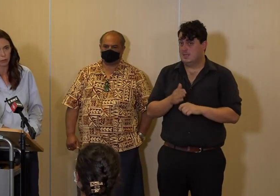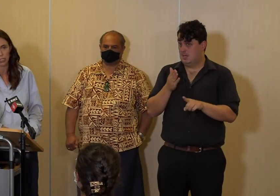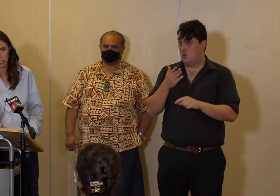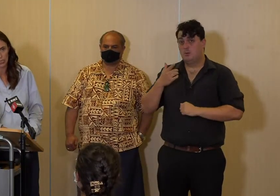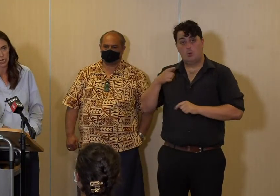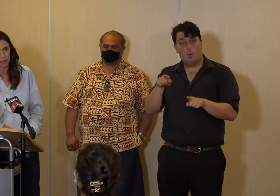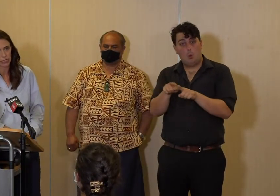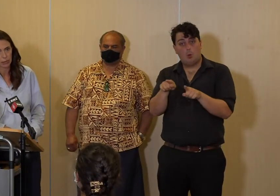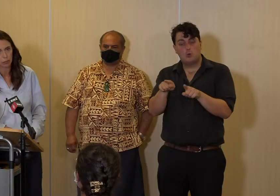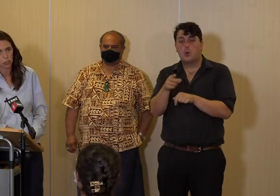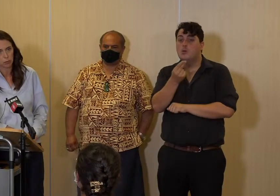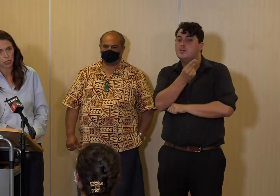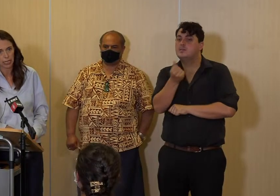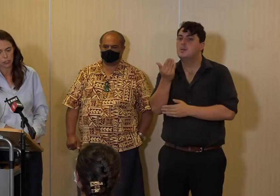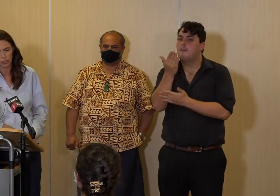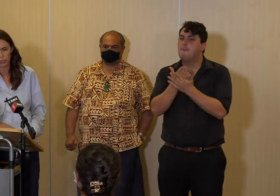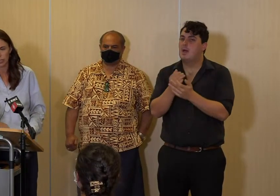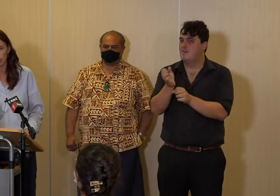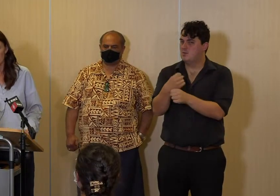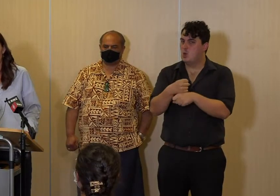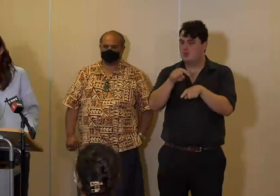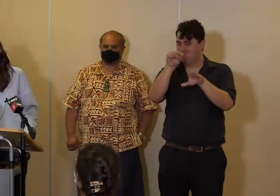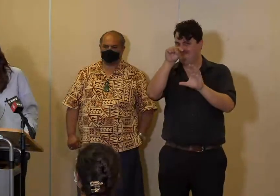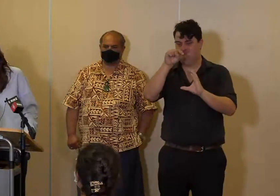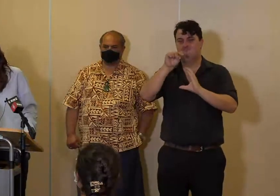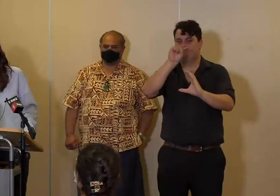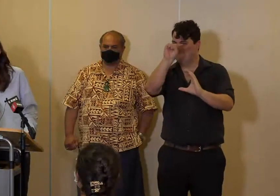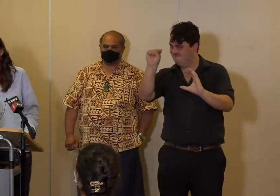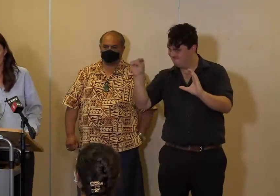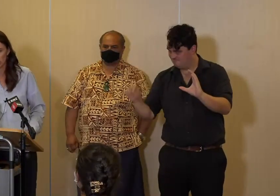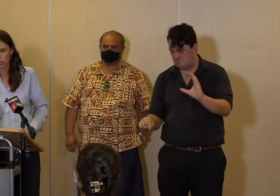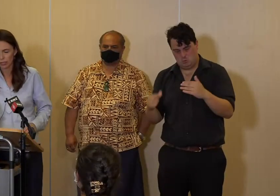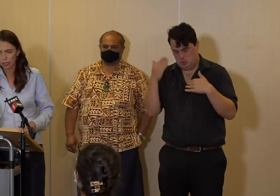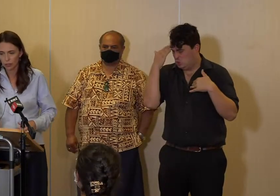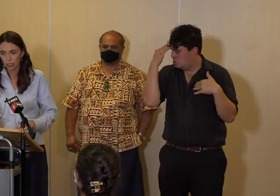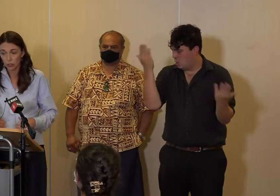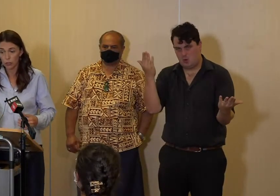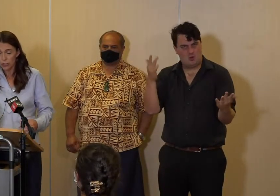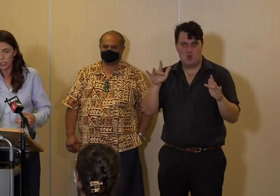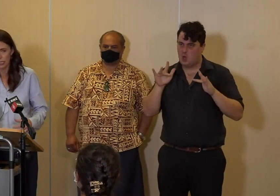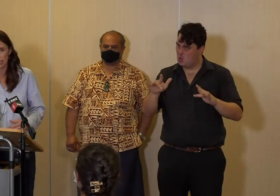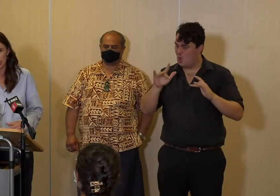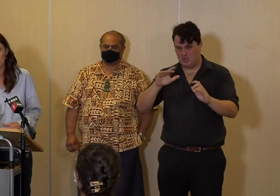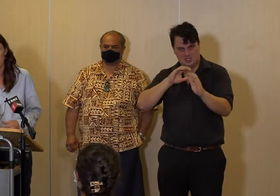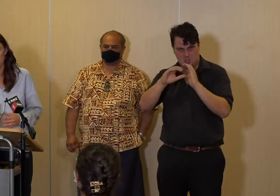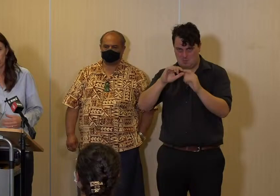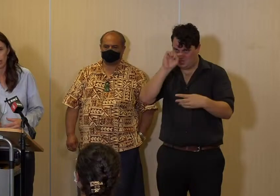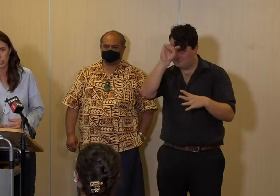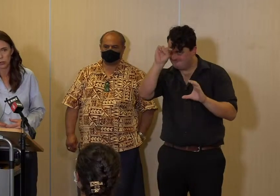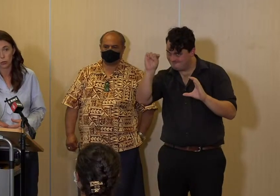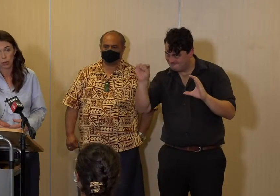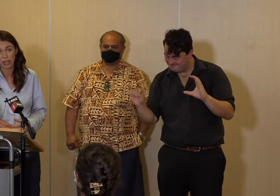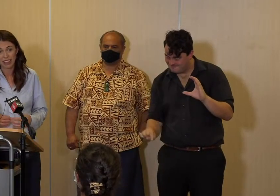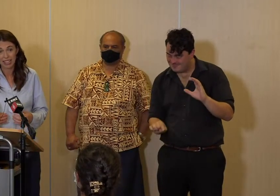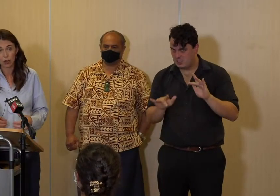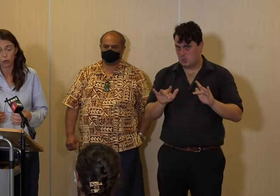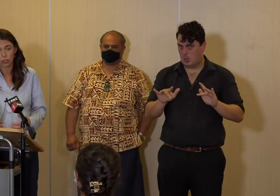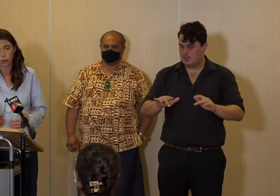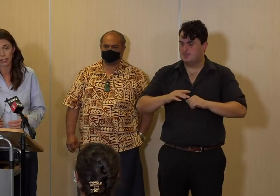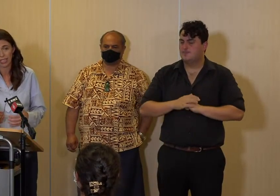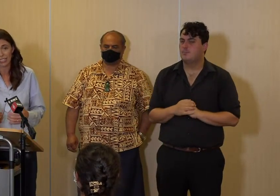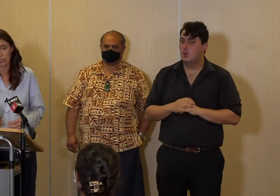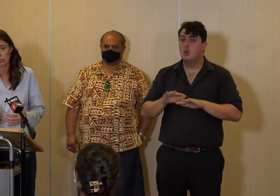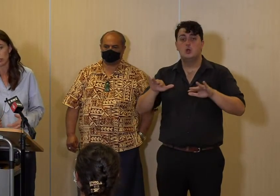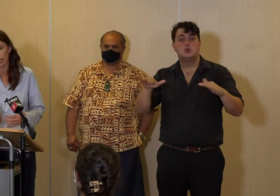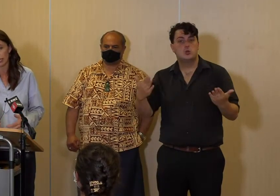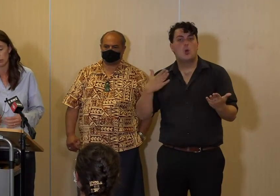know yet. We just haven't established communication. And this is where there's, of course, an urgency here. We want to make sure that we're there on the